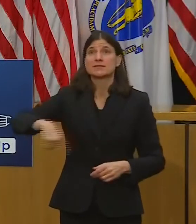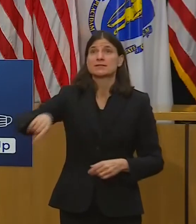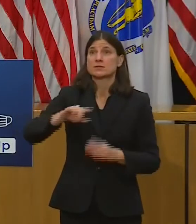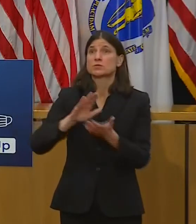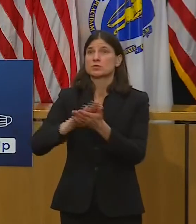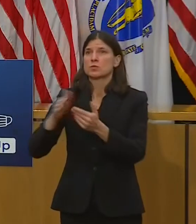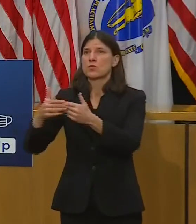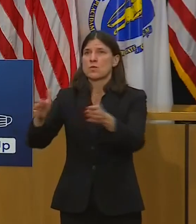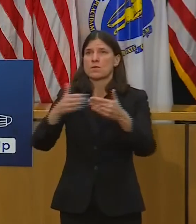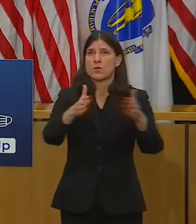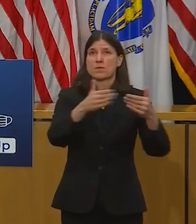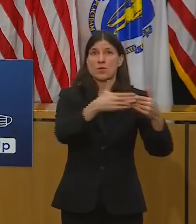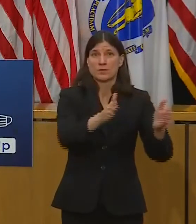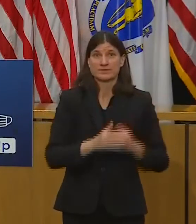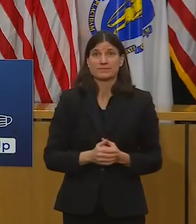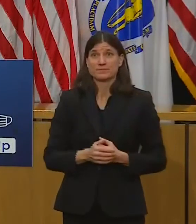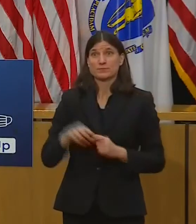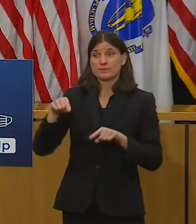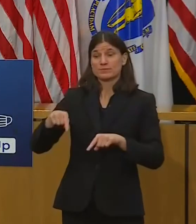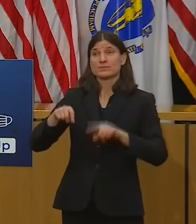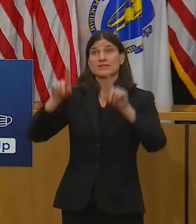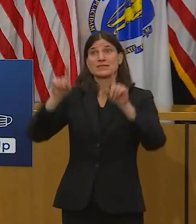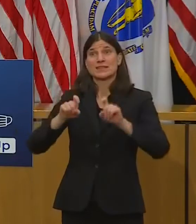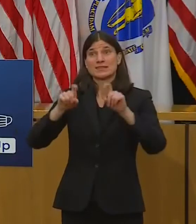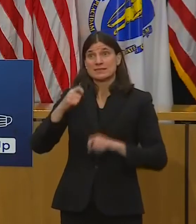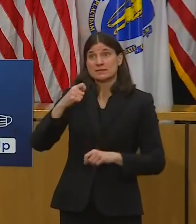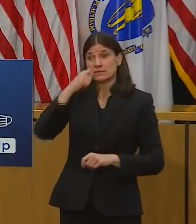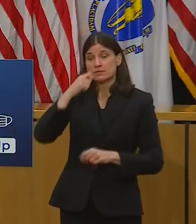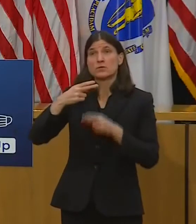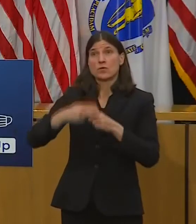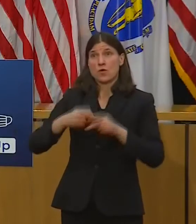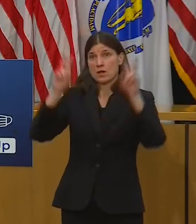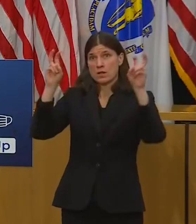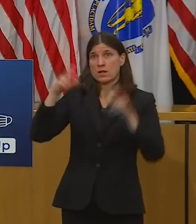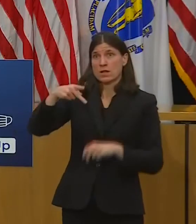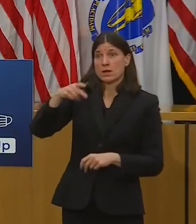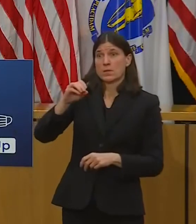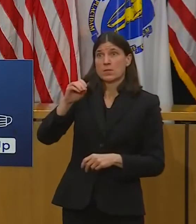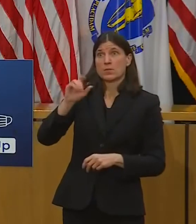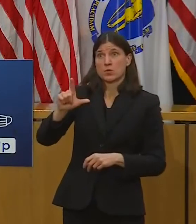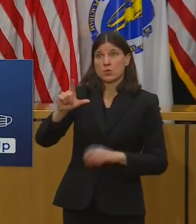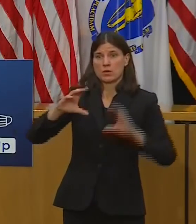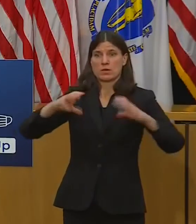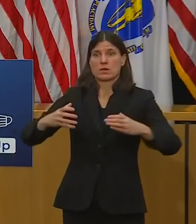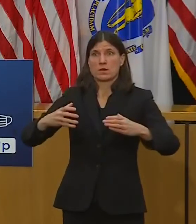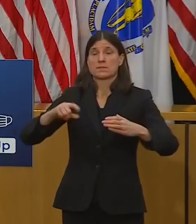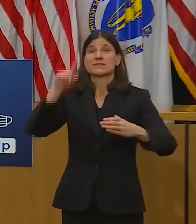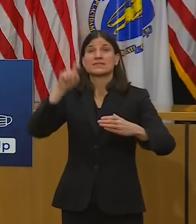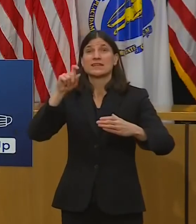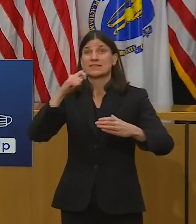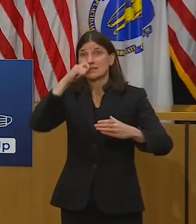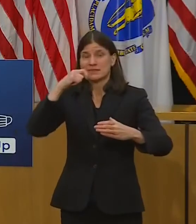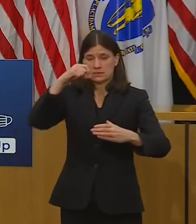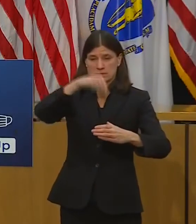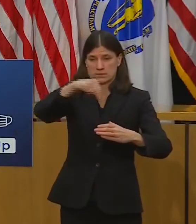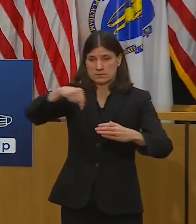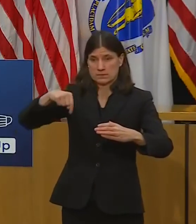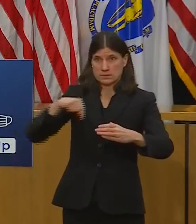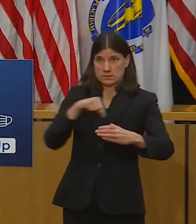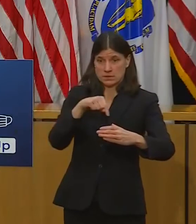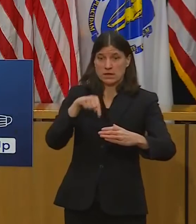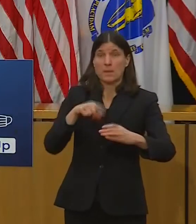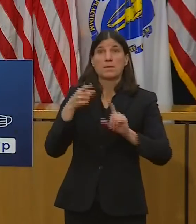forward will give districts the ability to bring more kids back to the classroom. Pool testing increases the number of individuals that